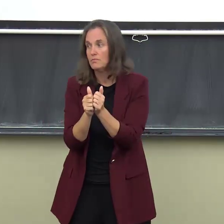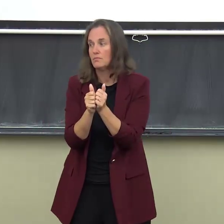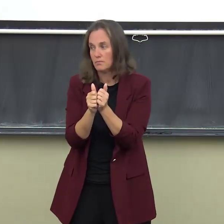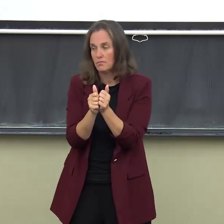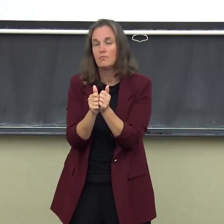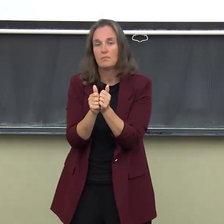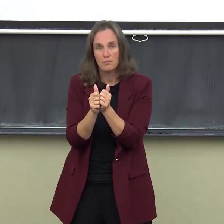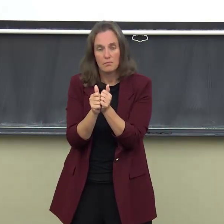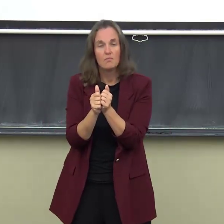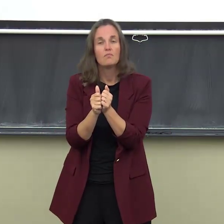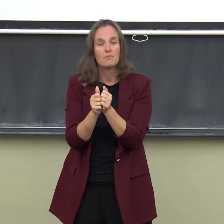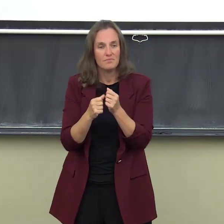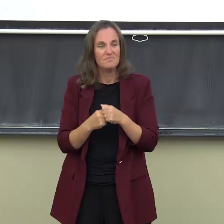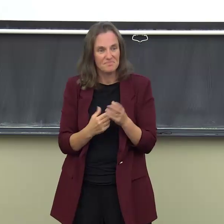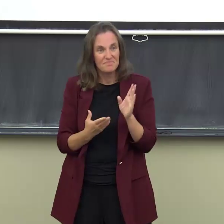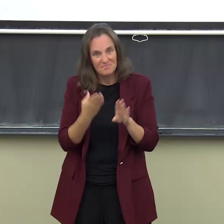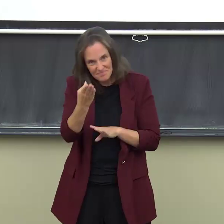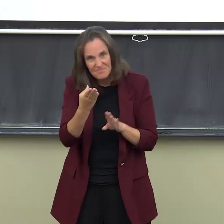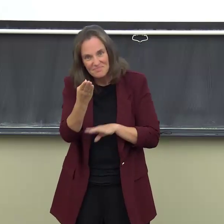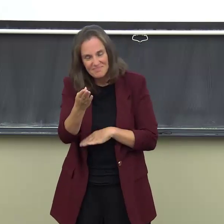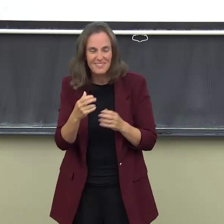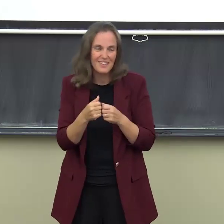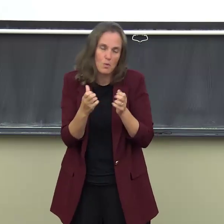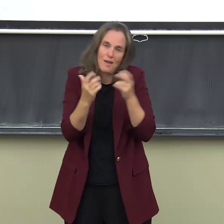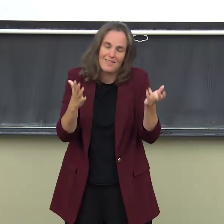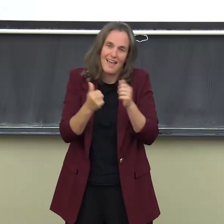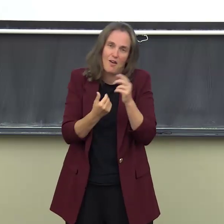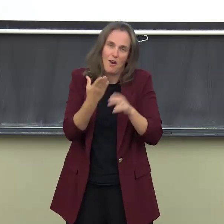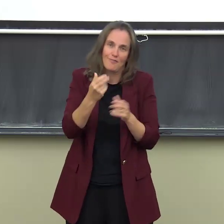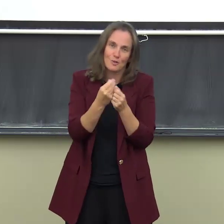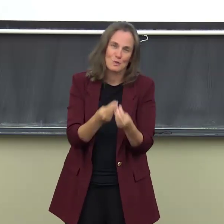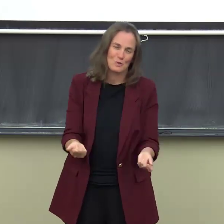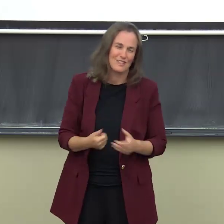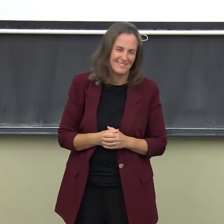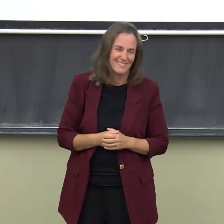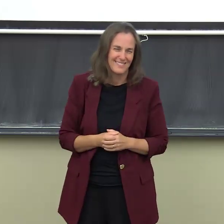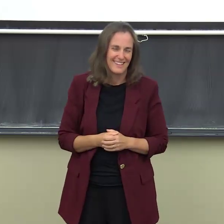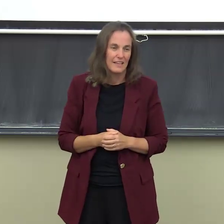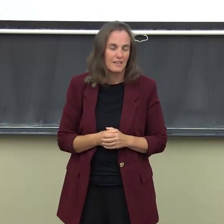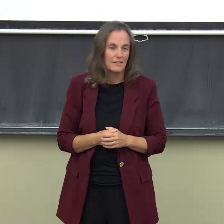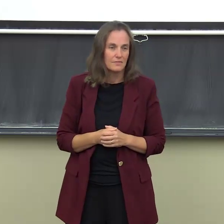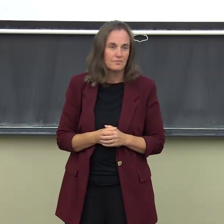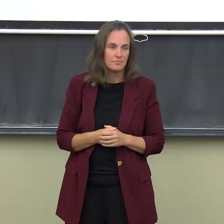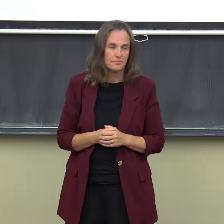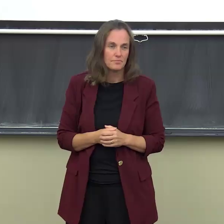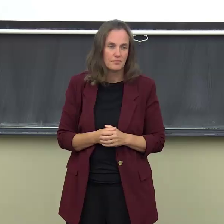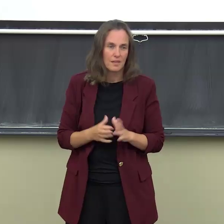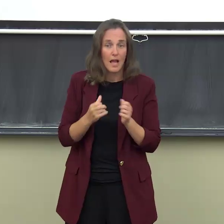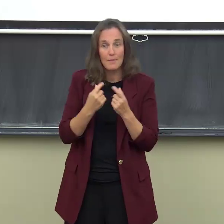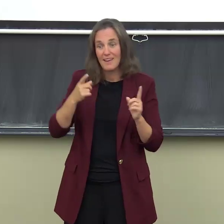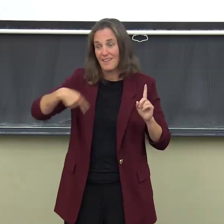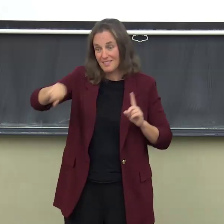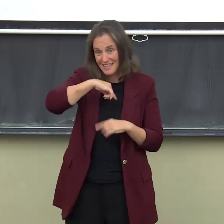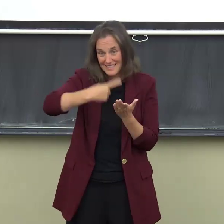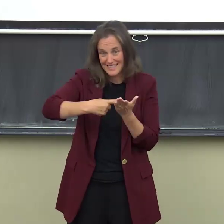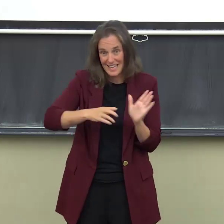Few things to offer here without solutions. Again, which is what I find really hard in these discussion rooms.